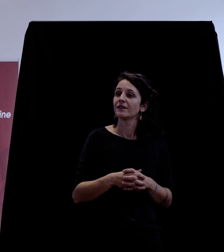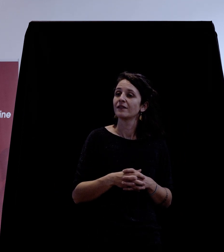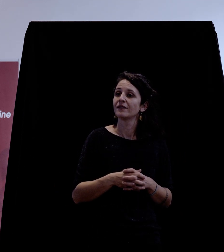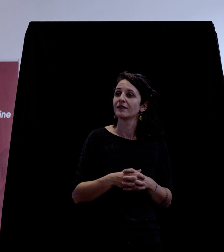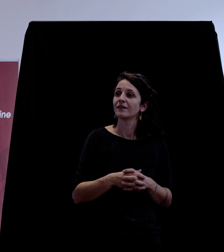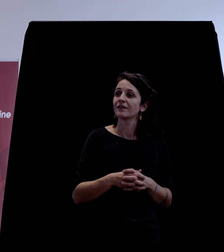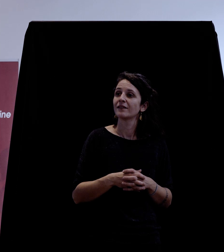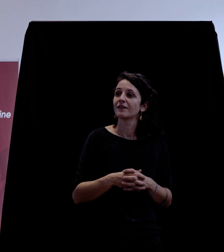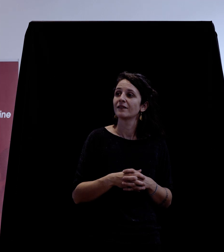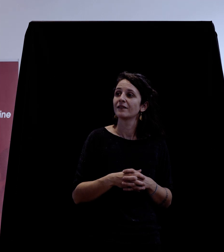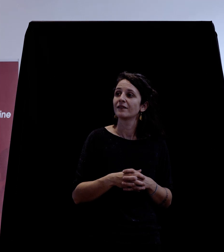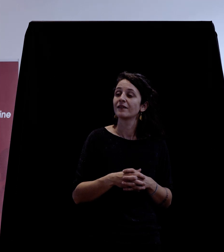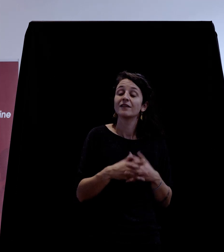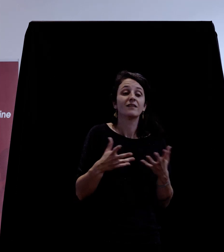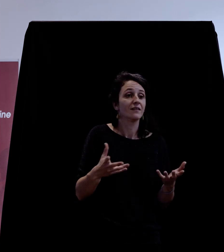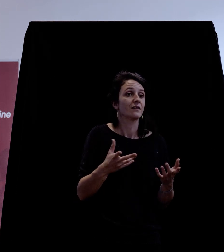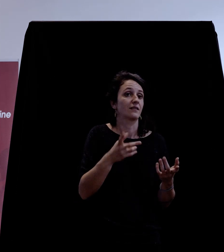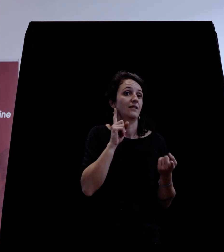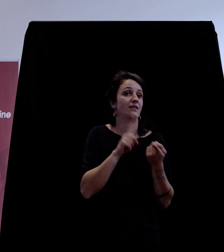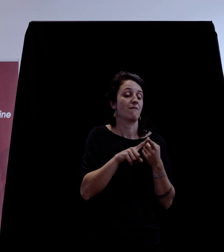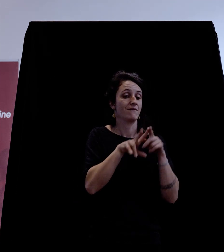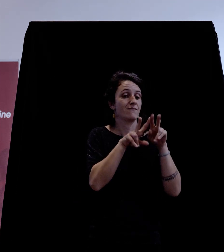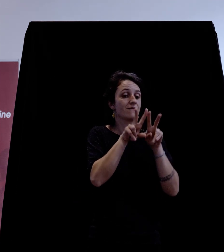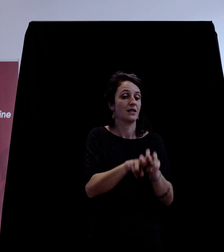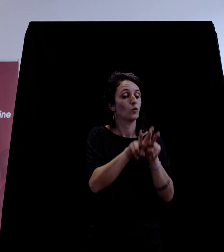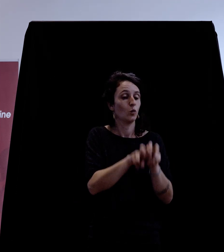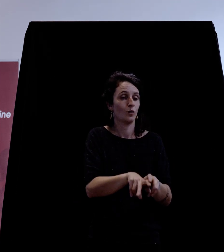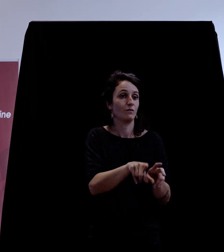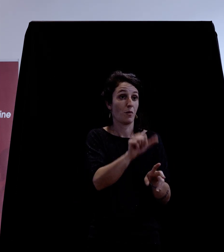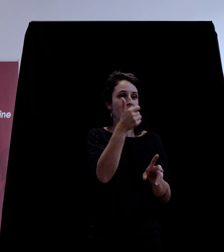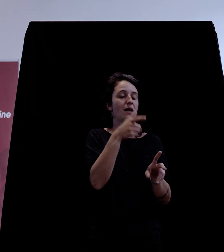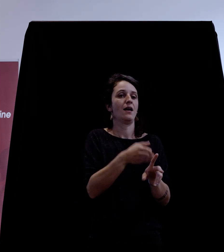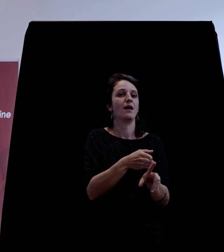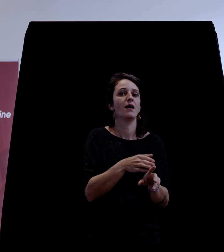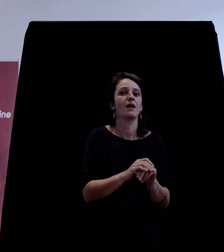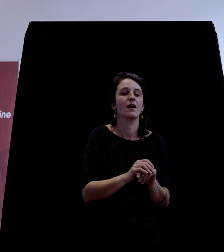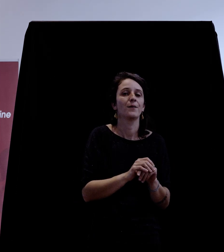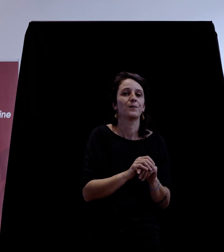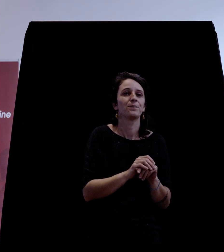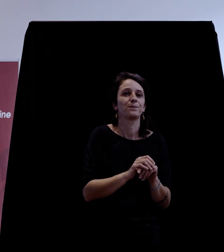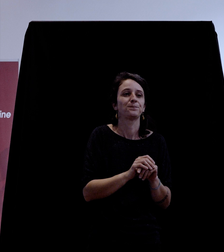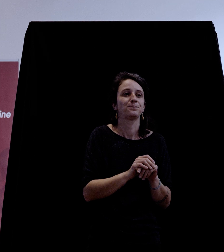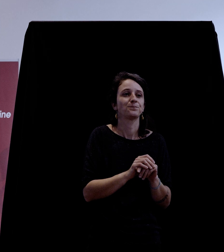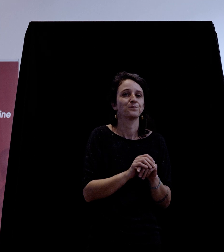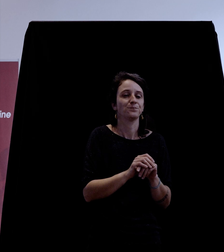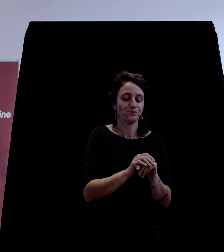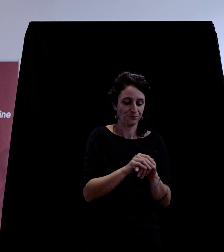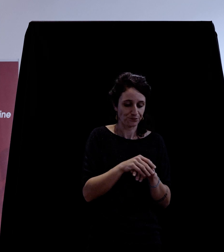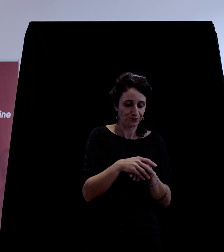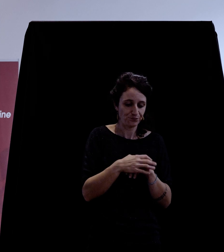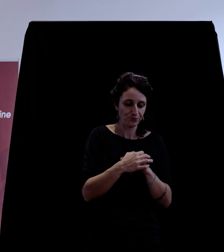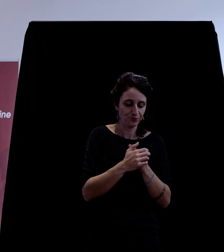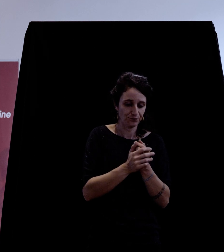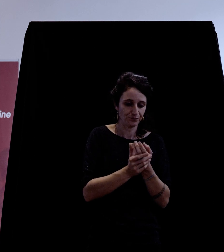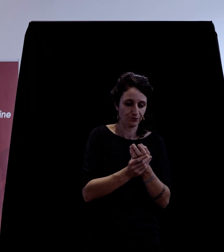actually a very important reason why the sense of smell isn't there, and it has to do with development of the nasal buds, which also